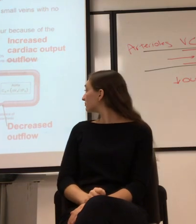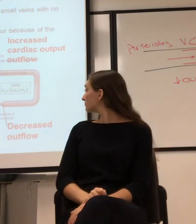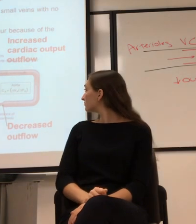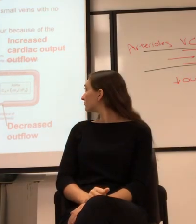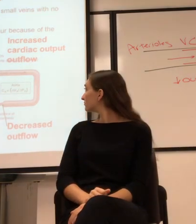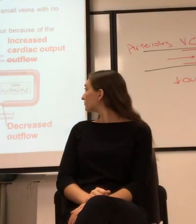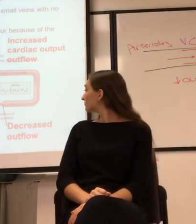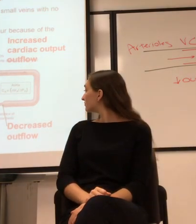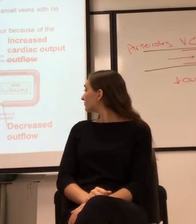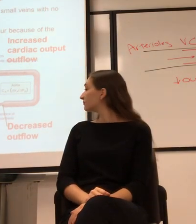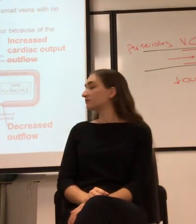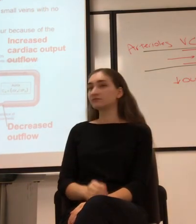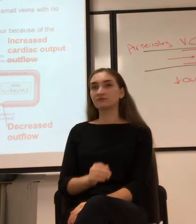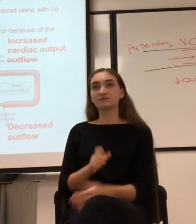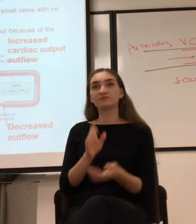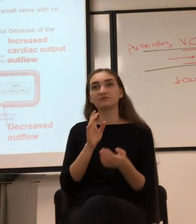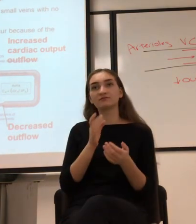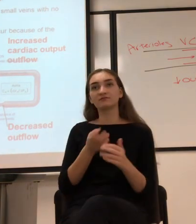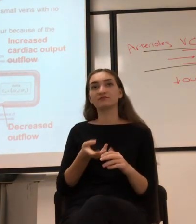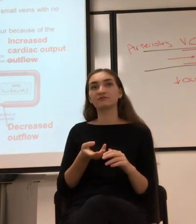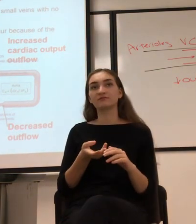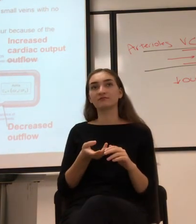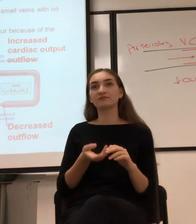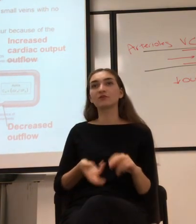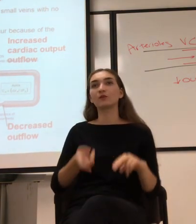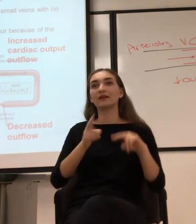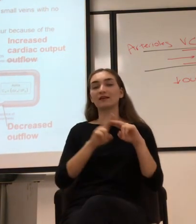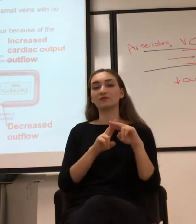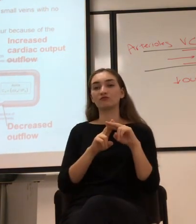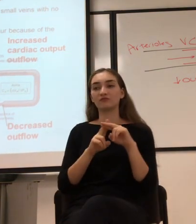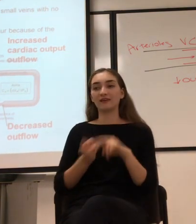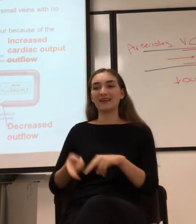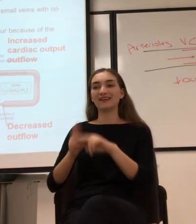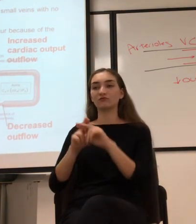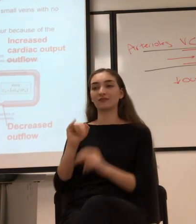Or at the very bottom, increase in flow.